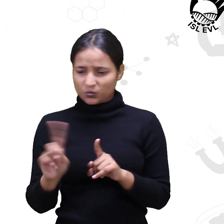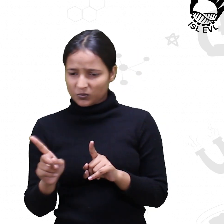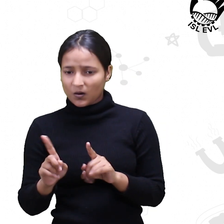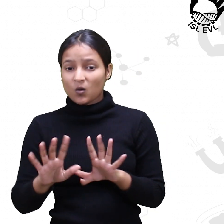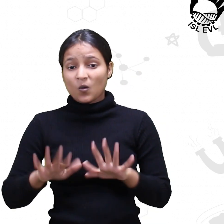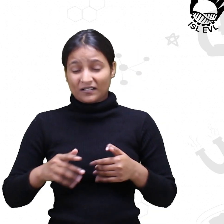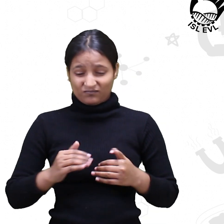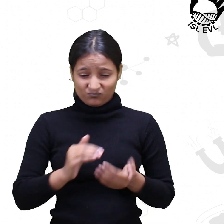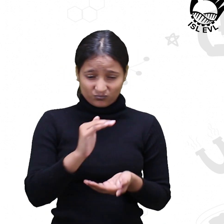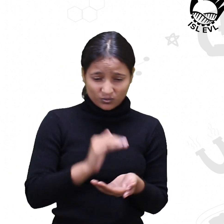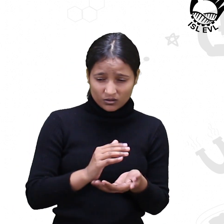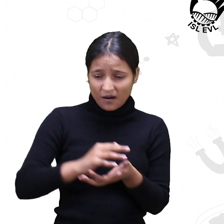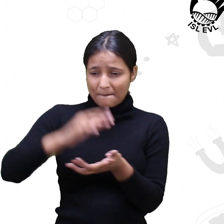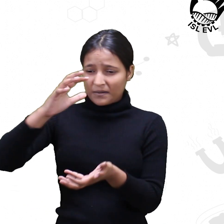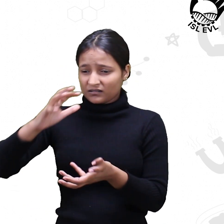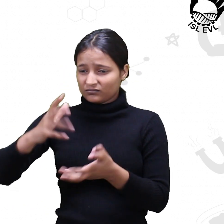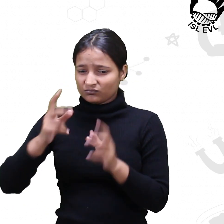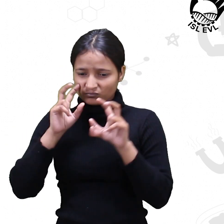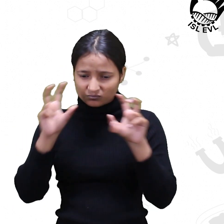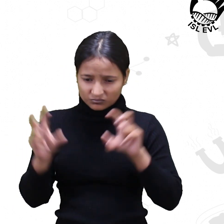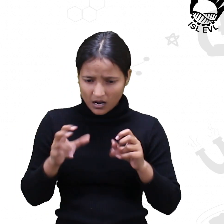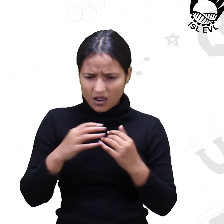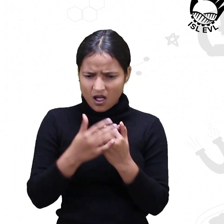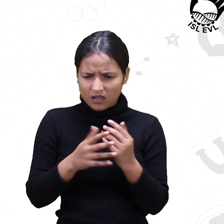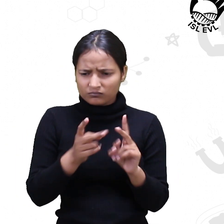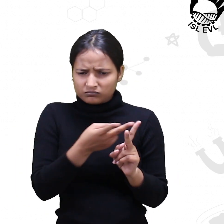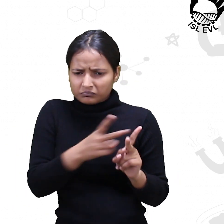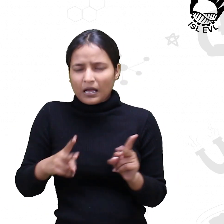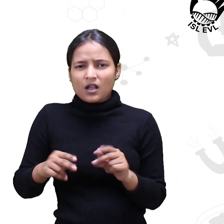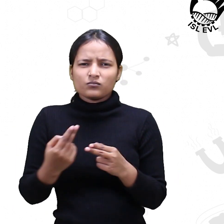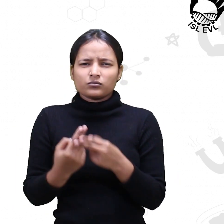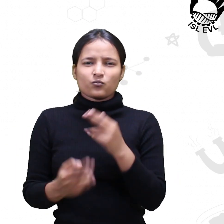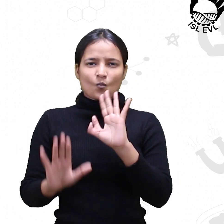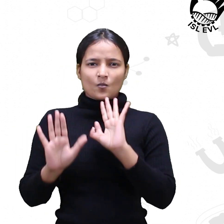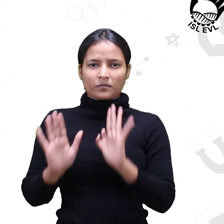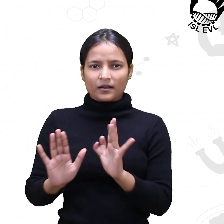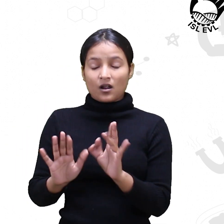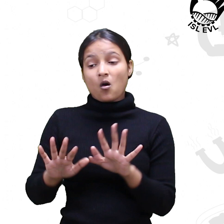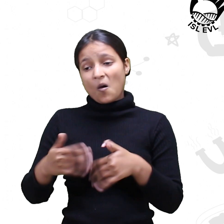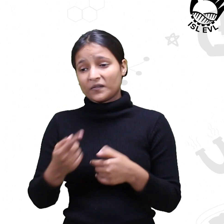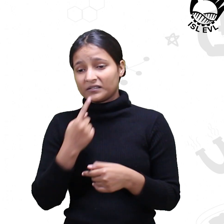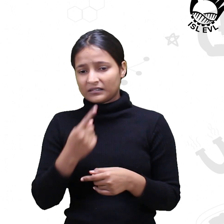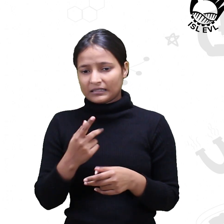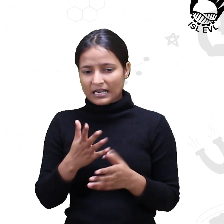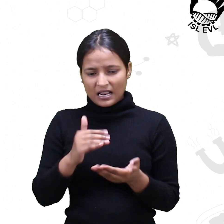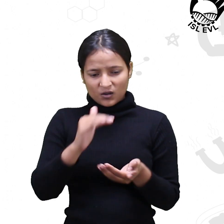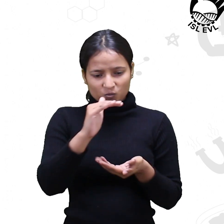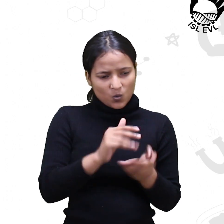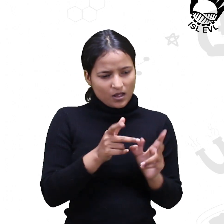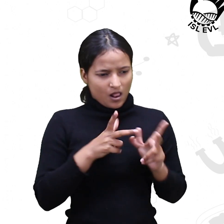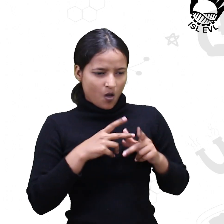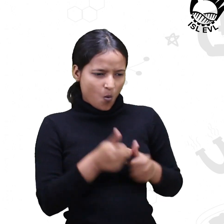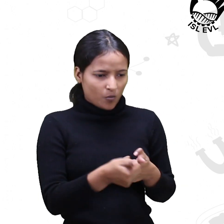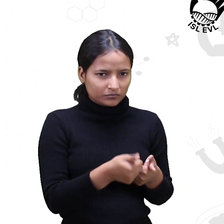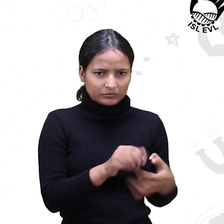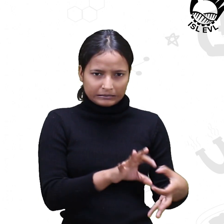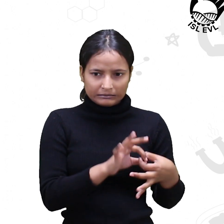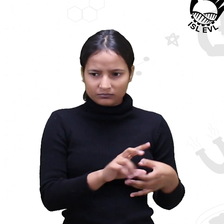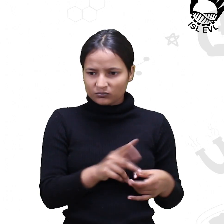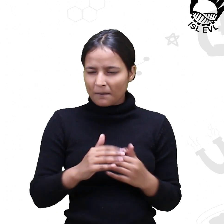risk humans. Now, obviously, we are human beings, so we're a little biased towards our own species. But within that, there are lots